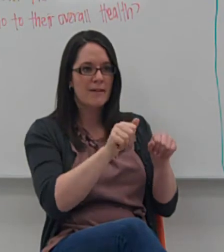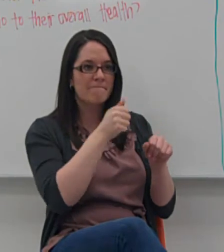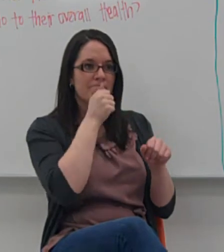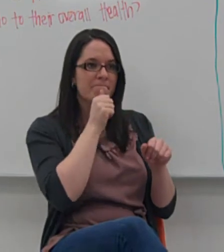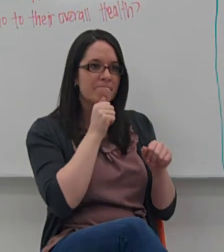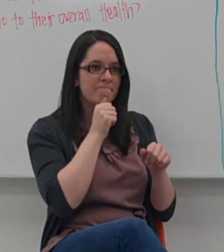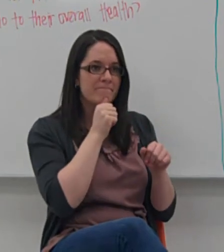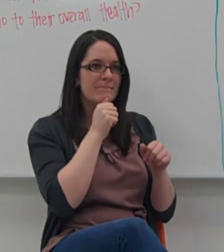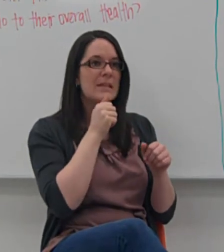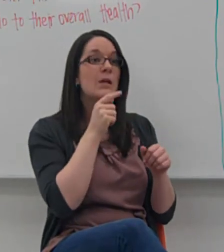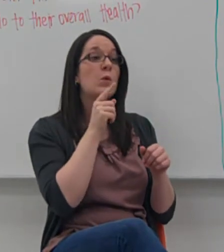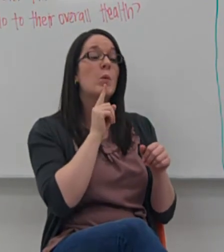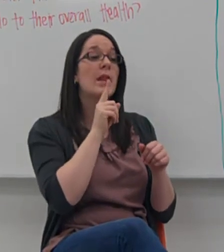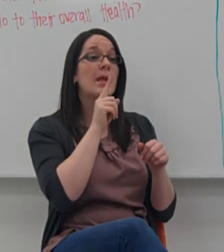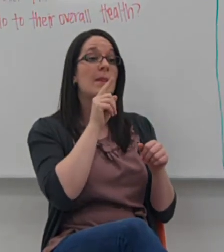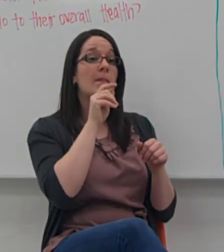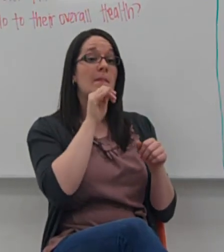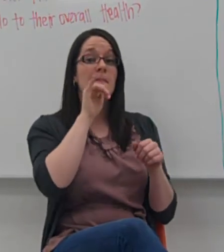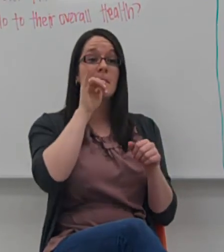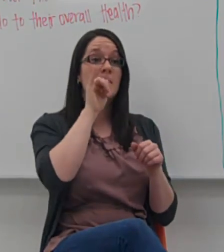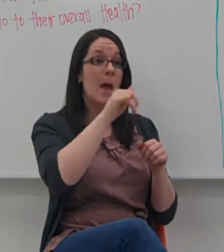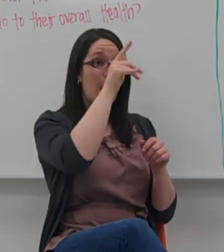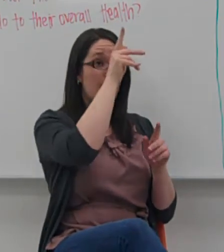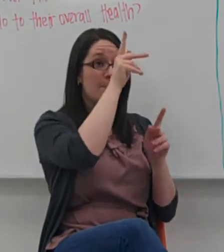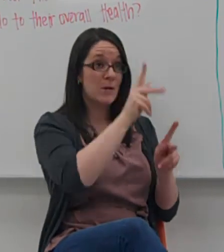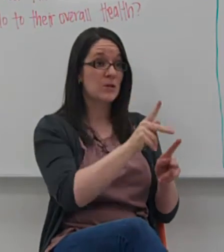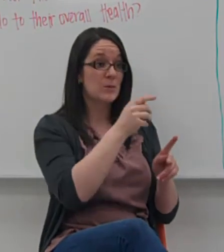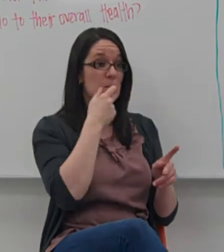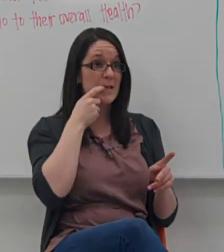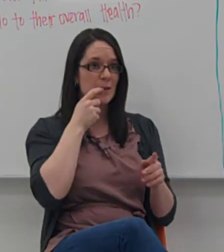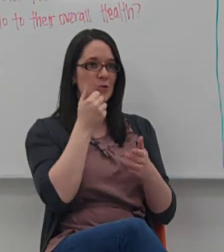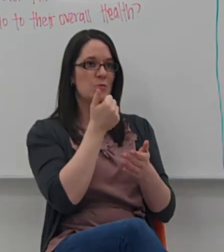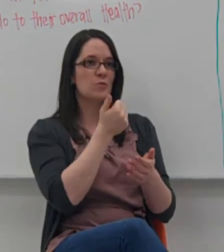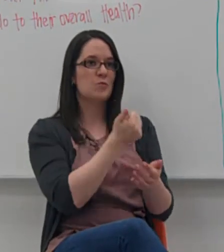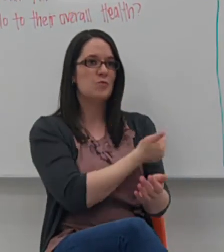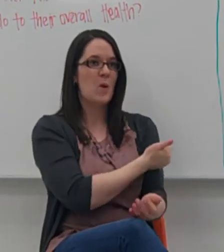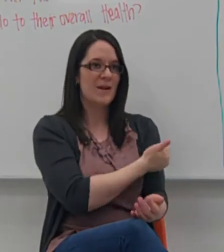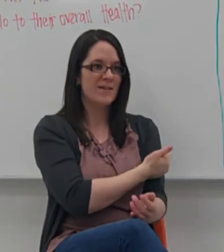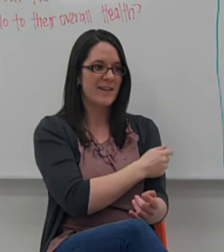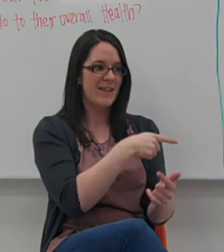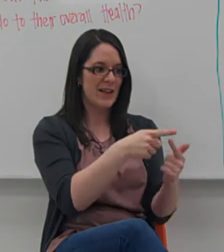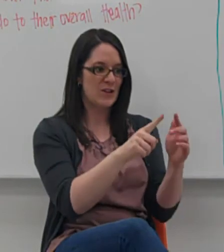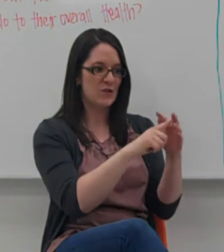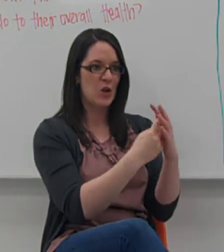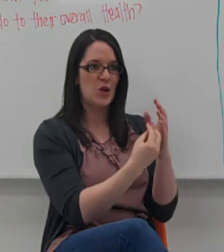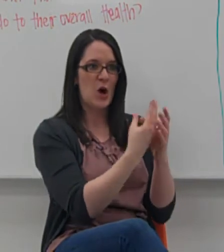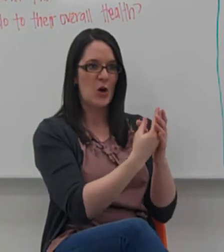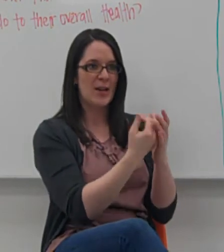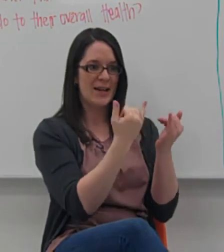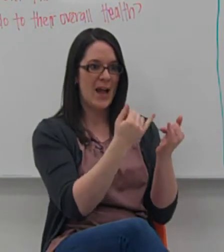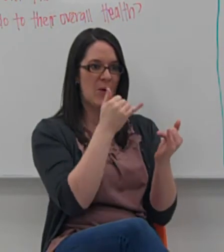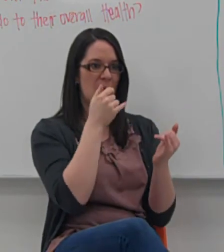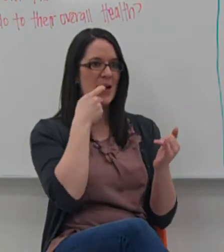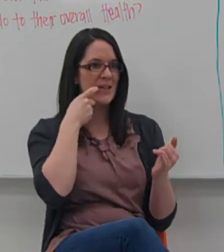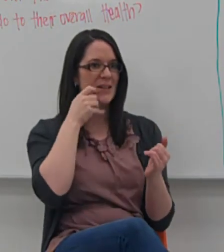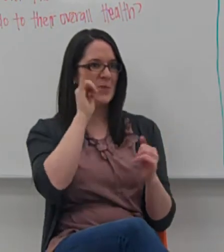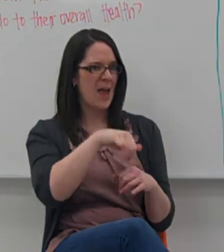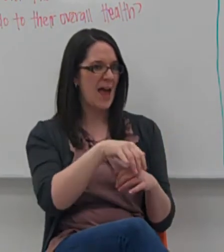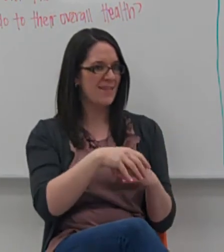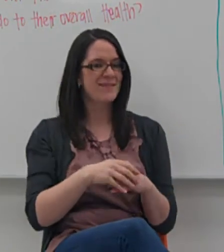addiction else to to drugs, replace something? and so he started gardening, and now he's addicted to that. Now that you explain it, I can